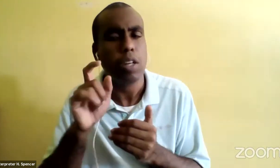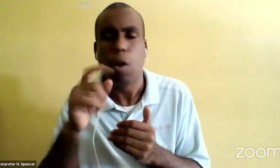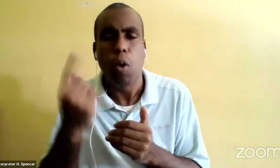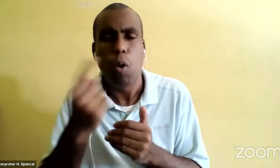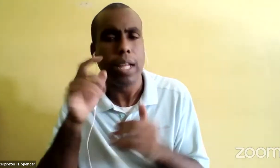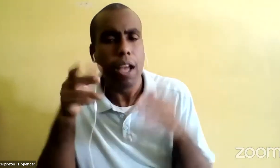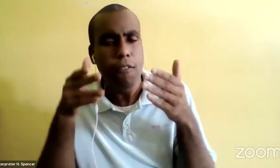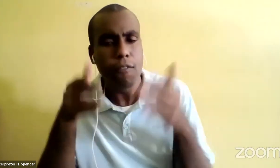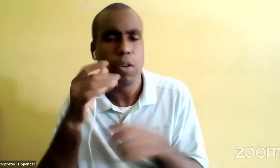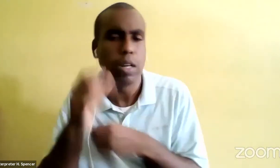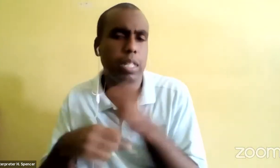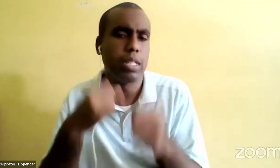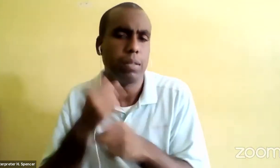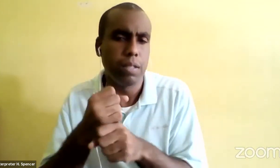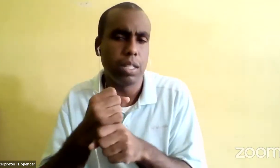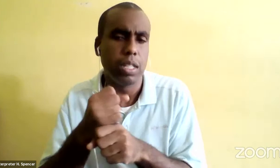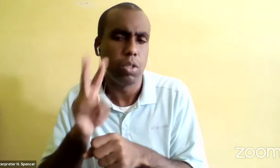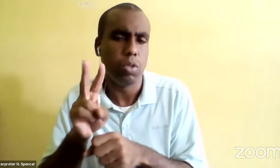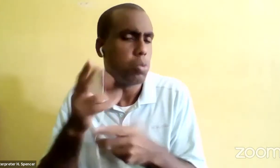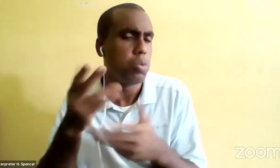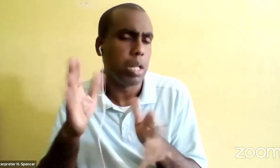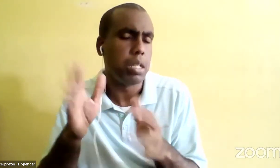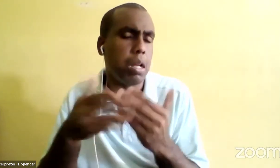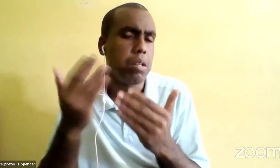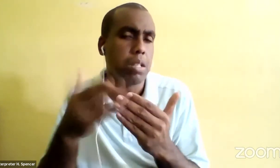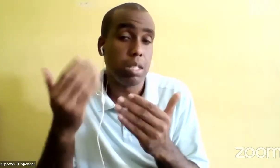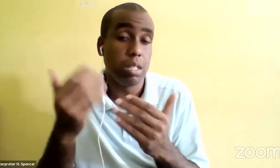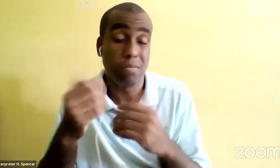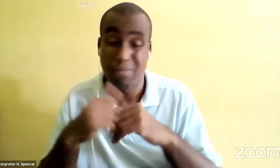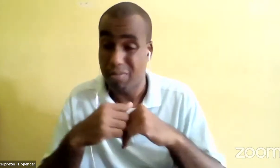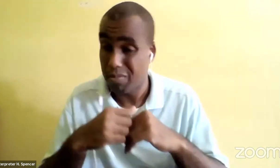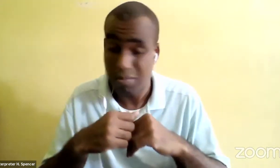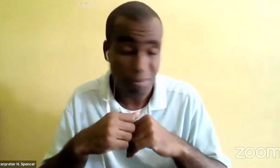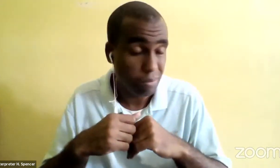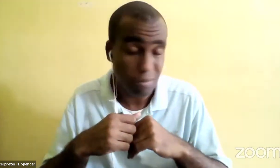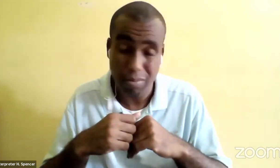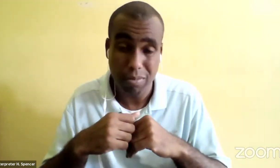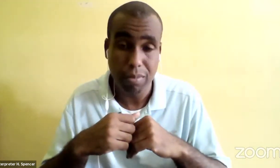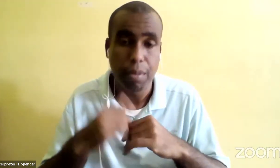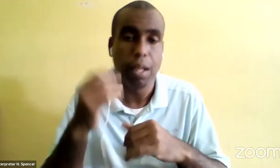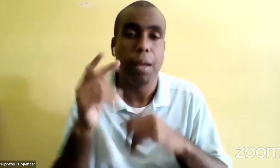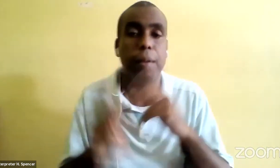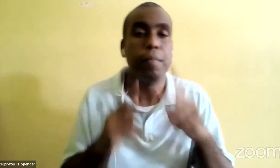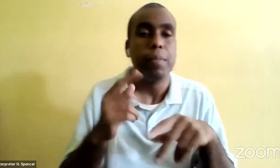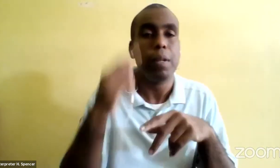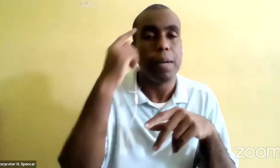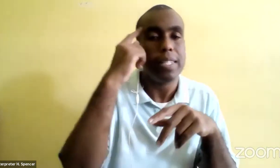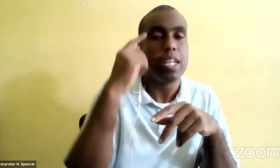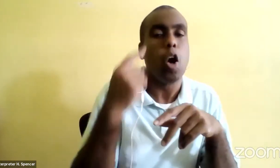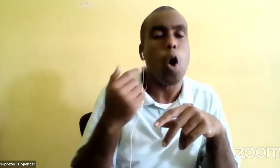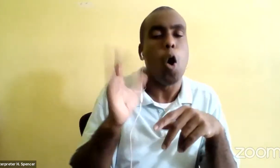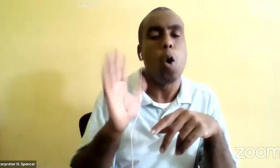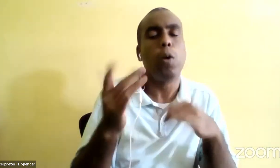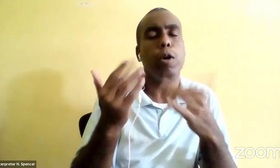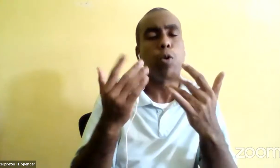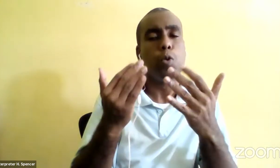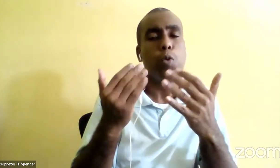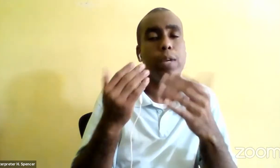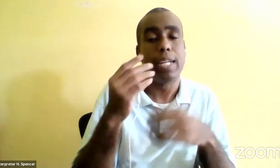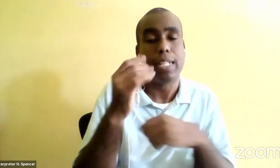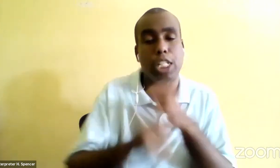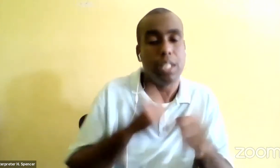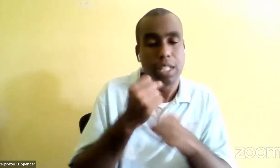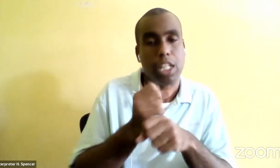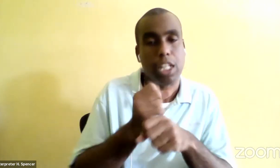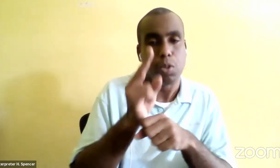people were it was such a fiasco last year, because people were pushing it back, and it was just not